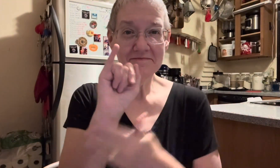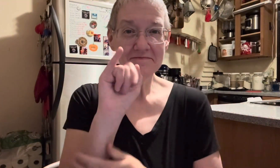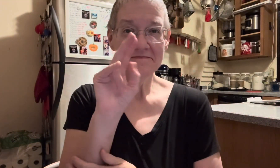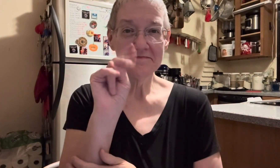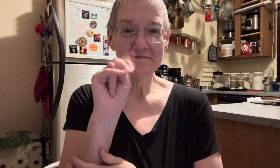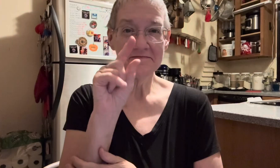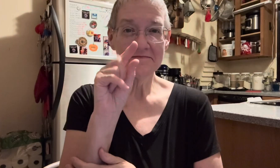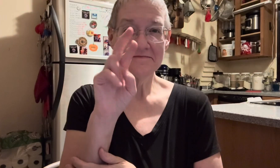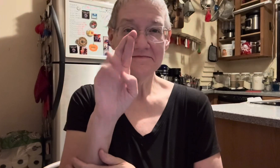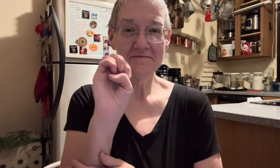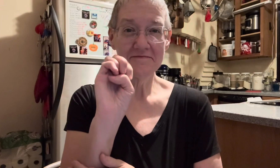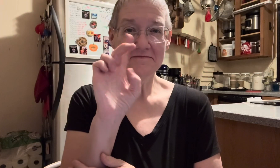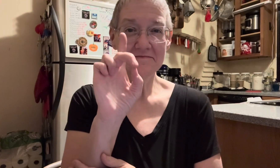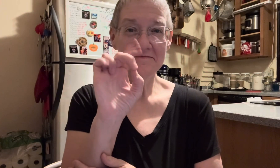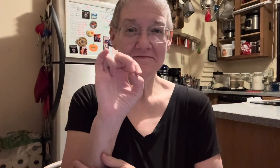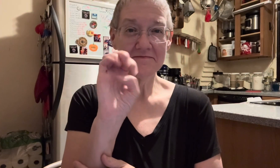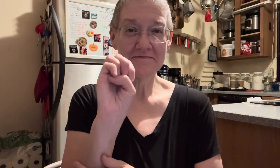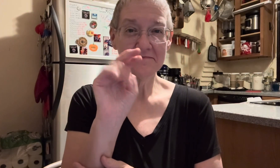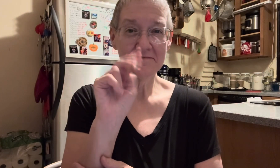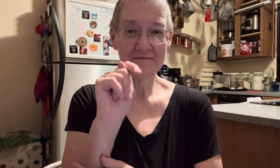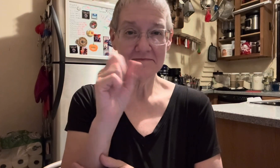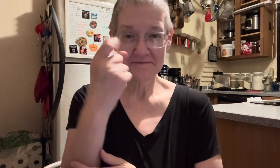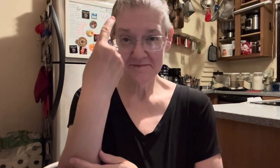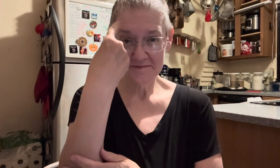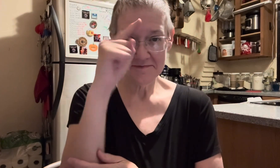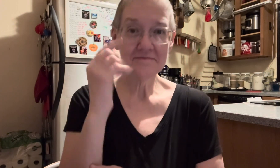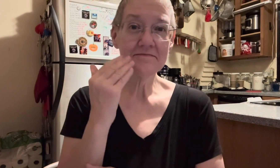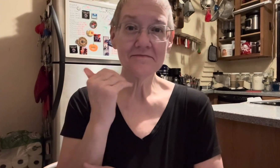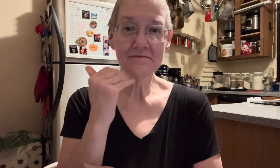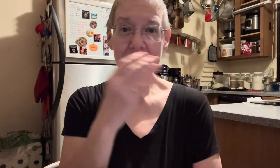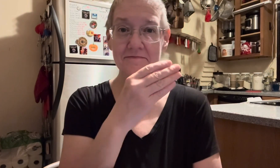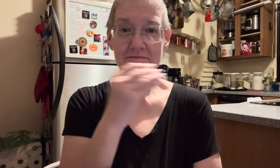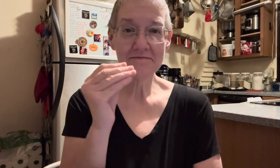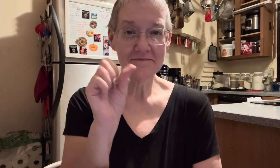Now check the ingredients for sugar and starches.